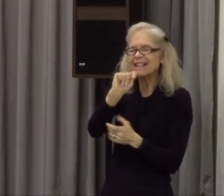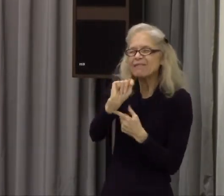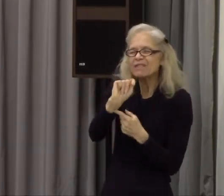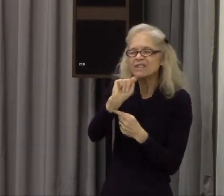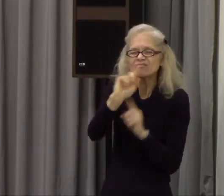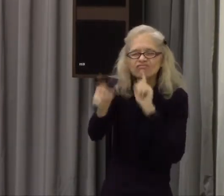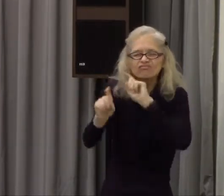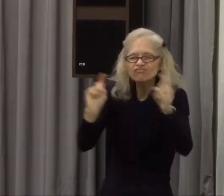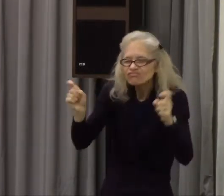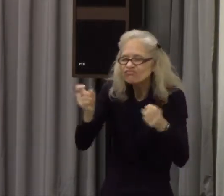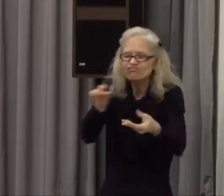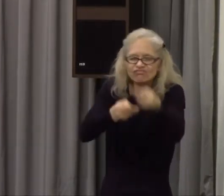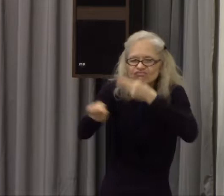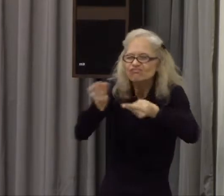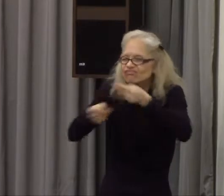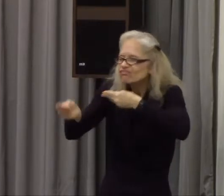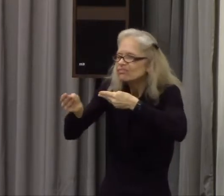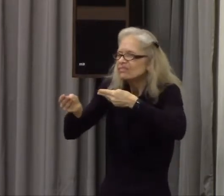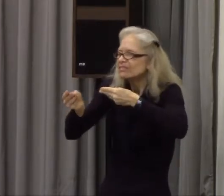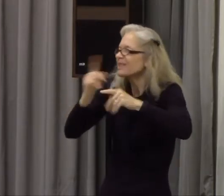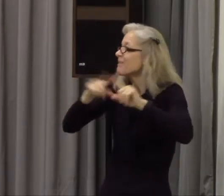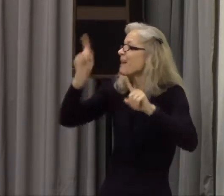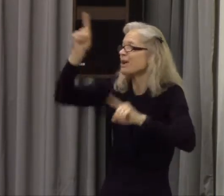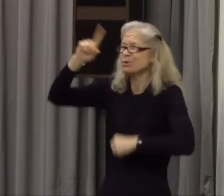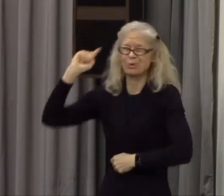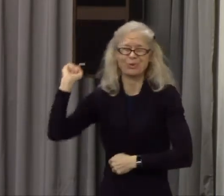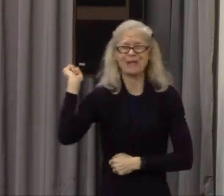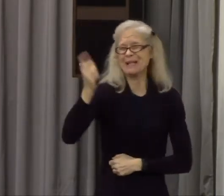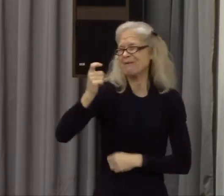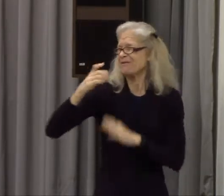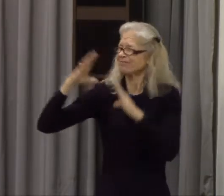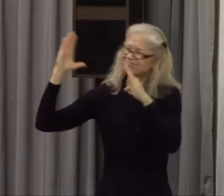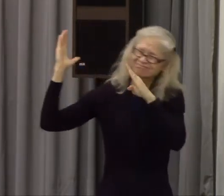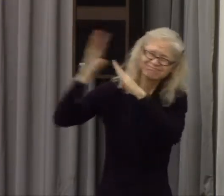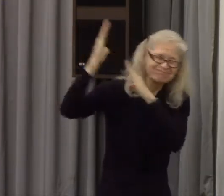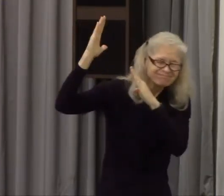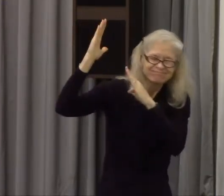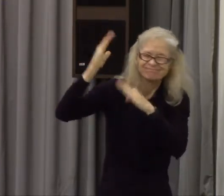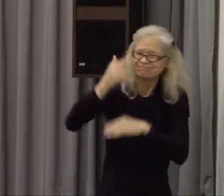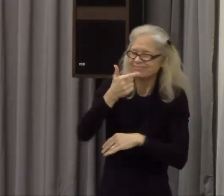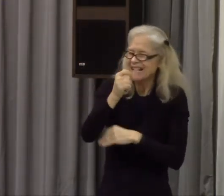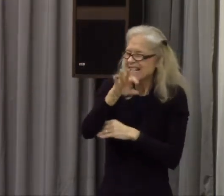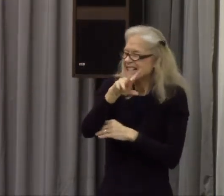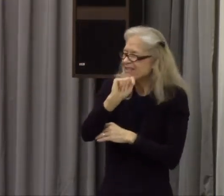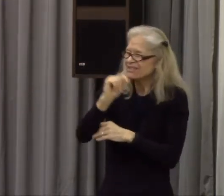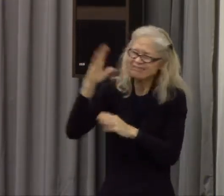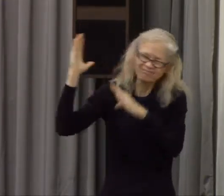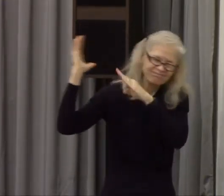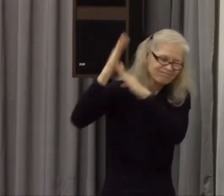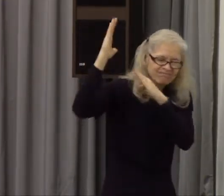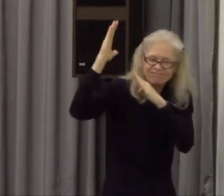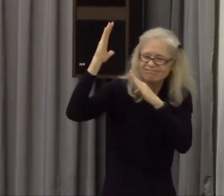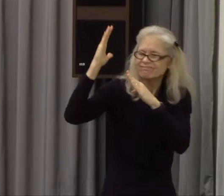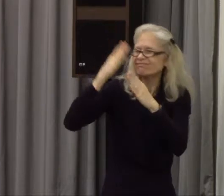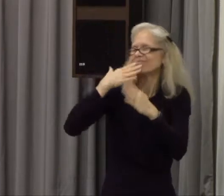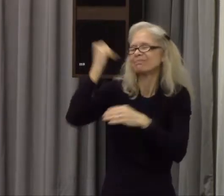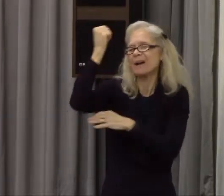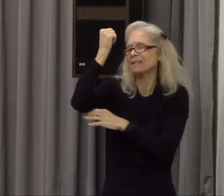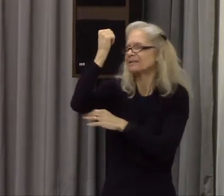I praise you. And Lord, I ask you to fill me with your Spirit and help me, Father, to teach